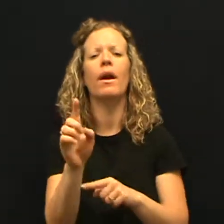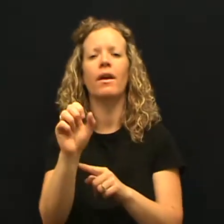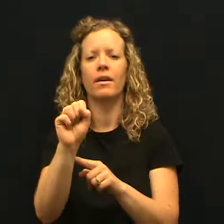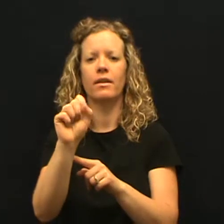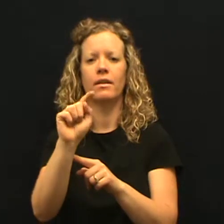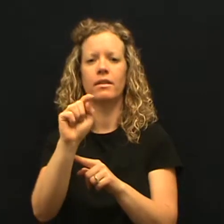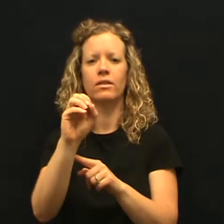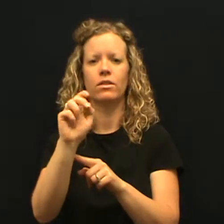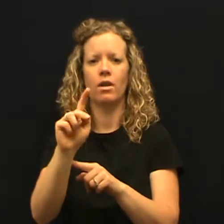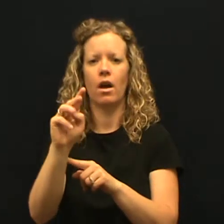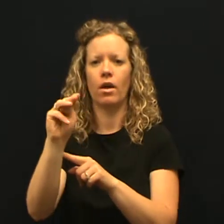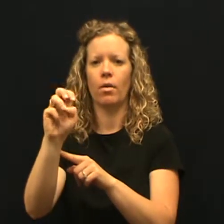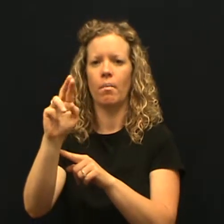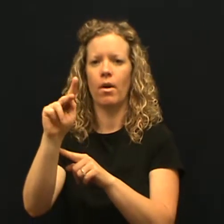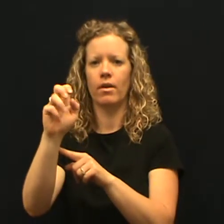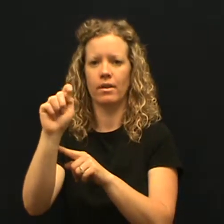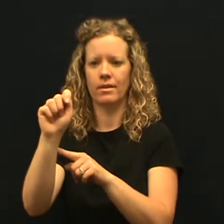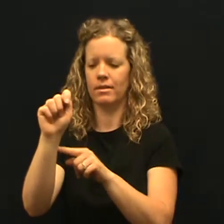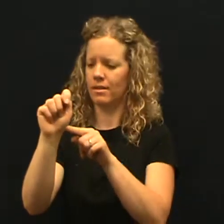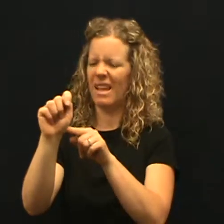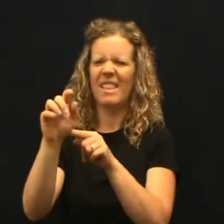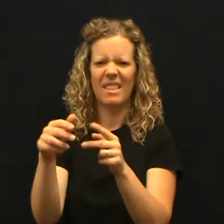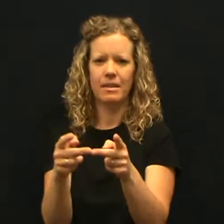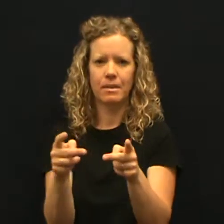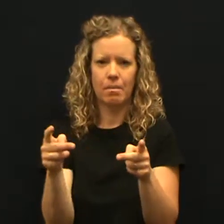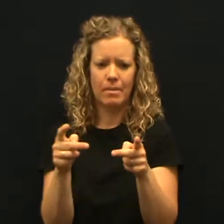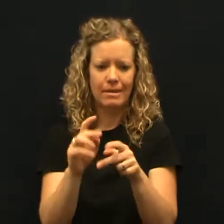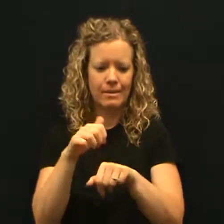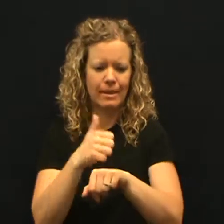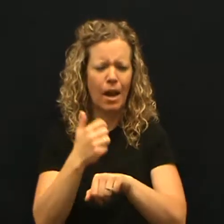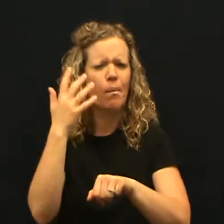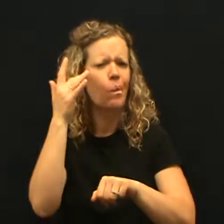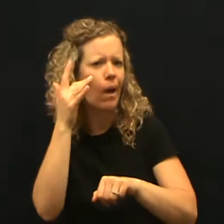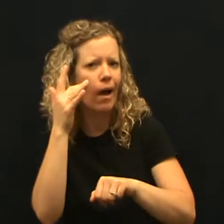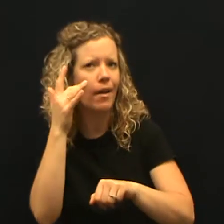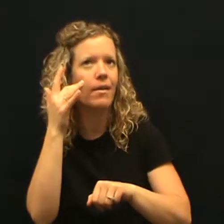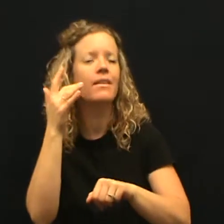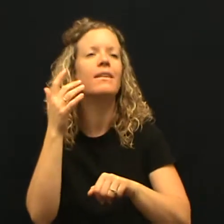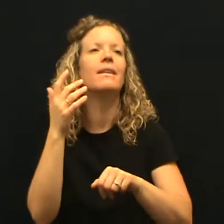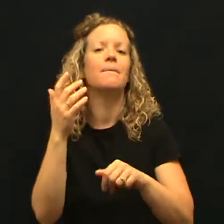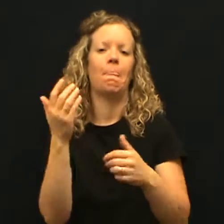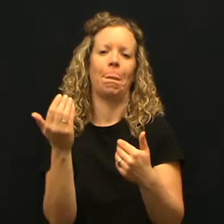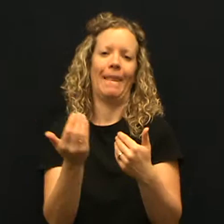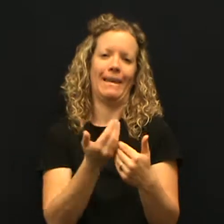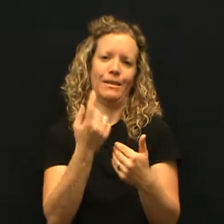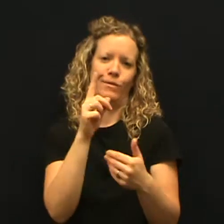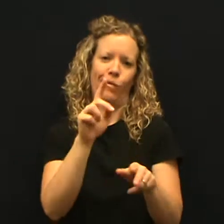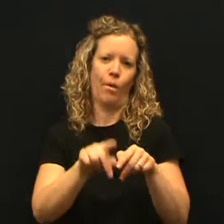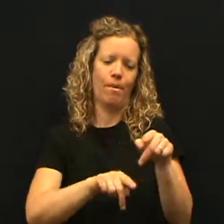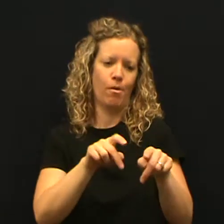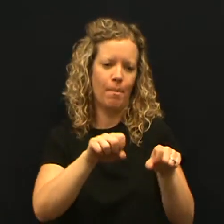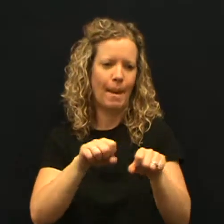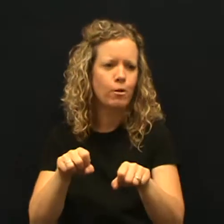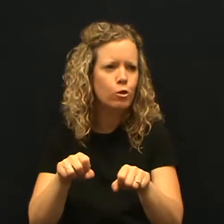markets are institutions that were created to make it easier for individuals to trade shares of